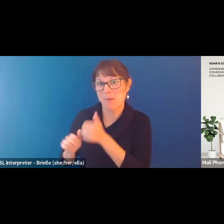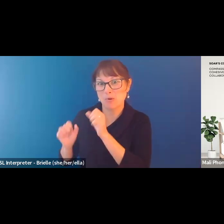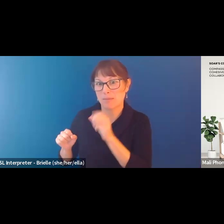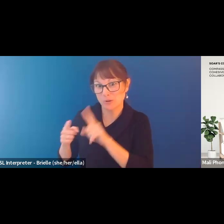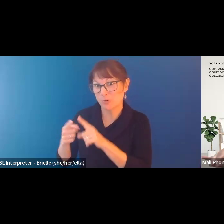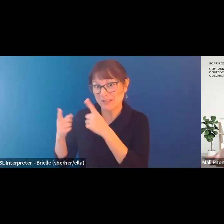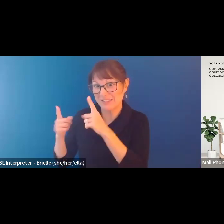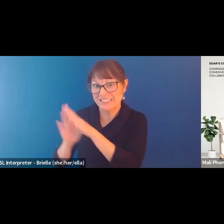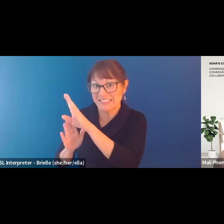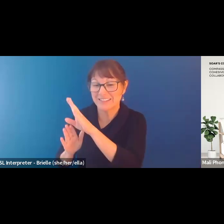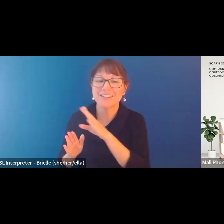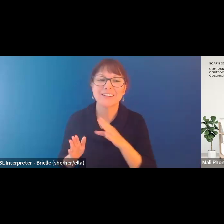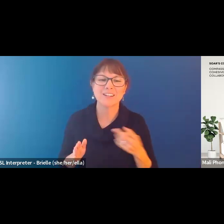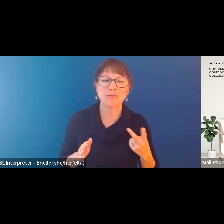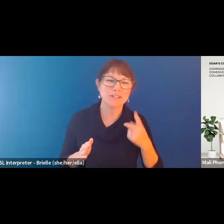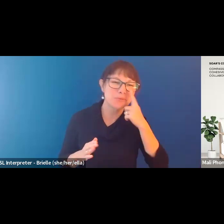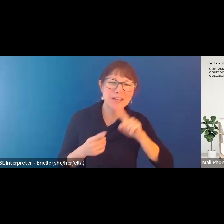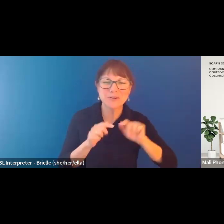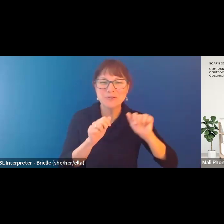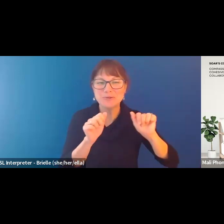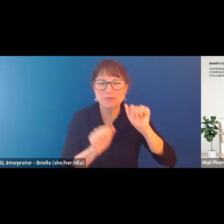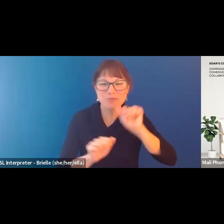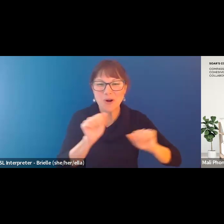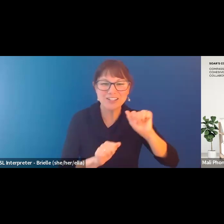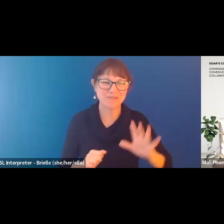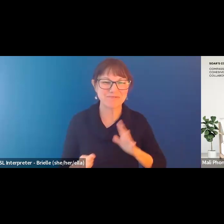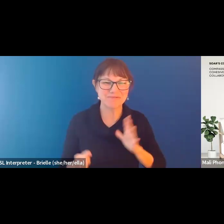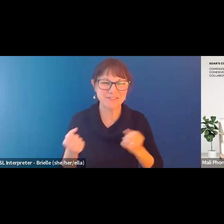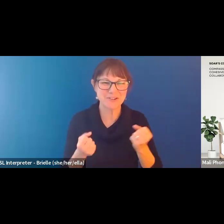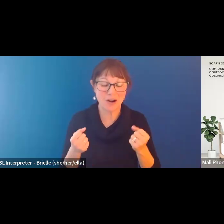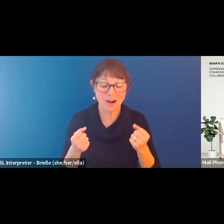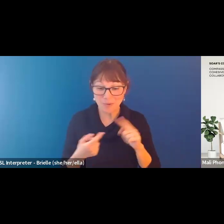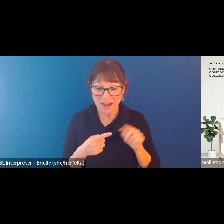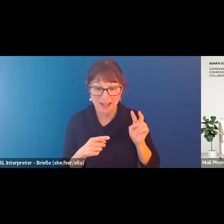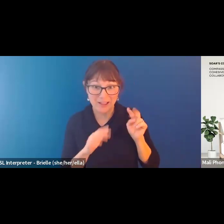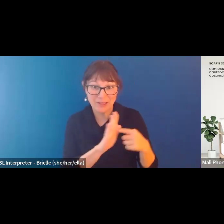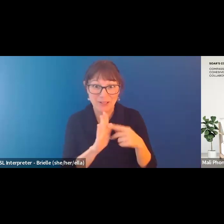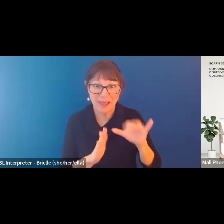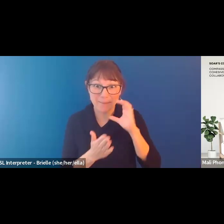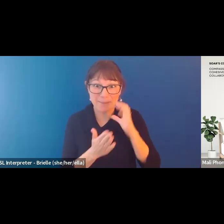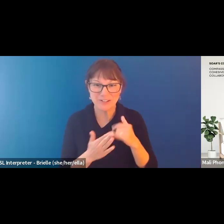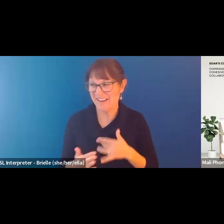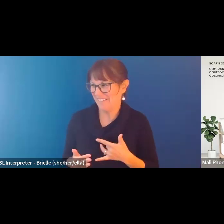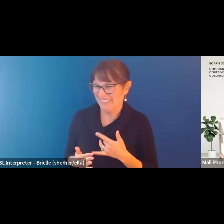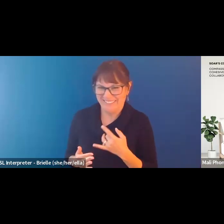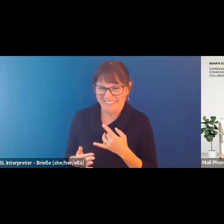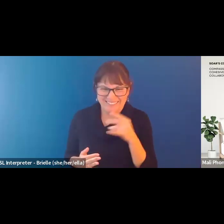car. I smile and I giggle every time I present this photo because it makes me feel like such a nerd.